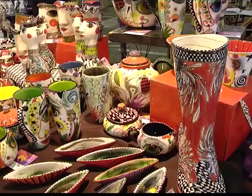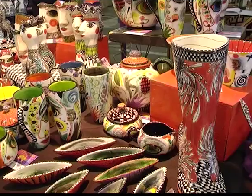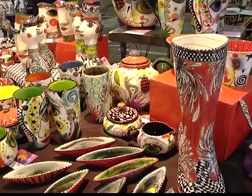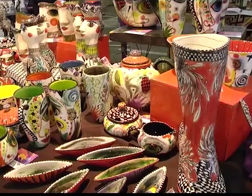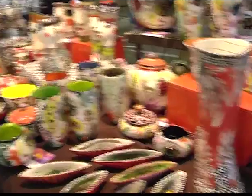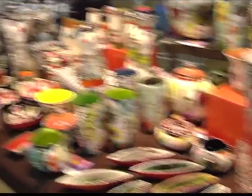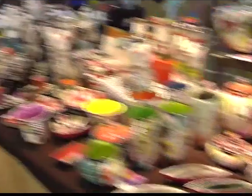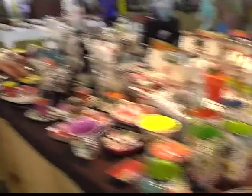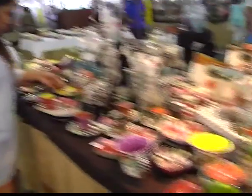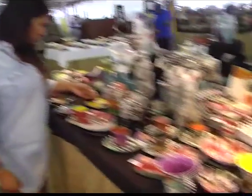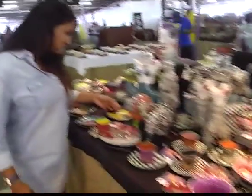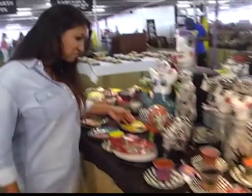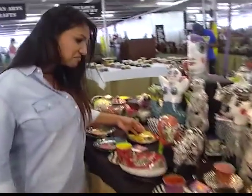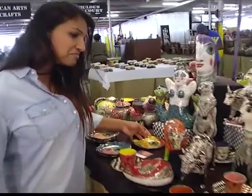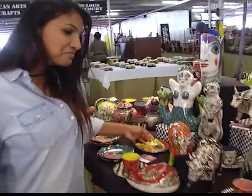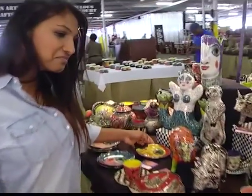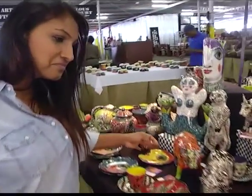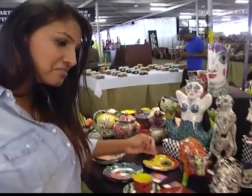day.